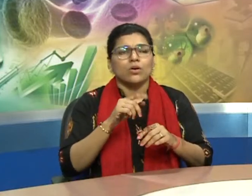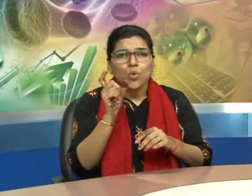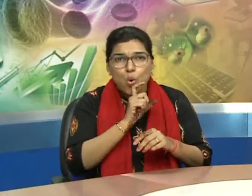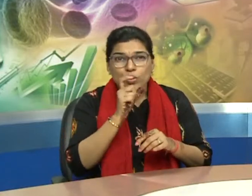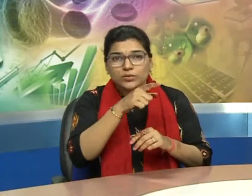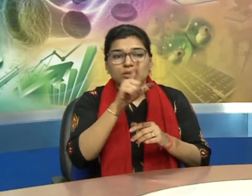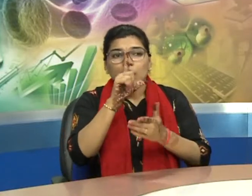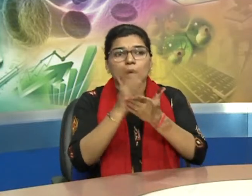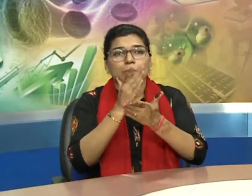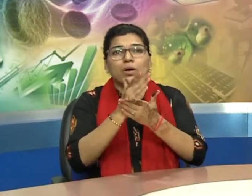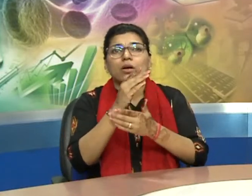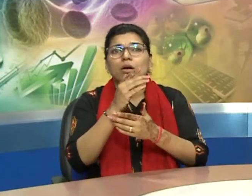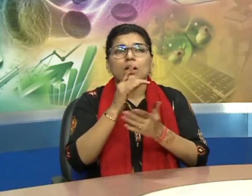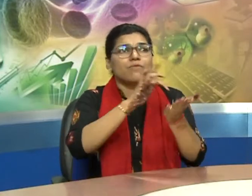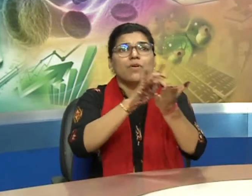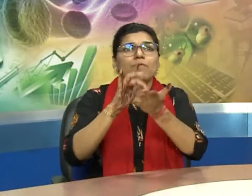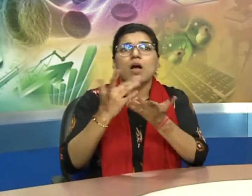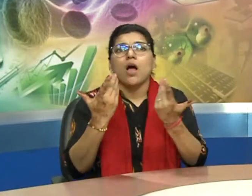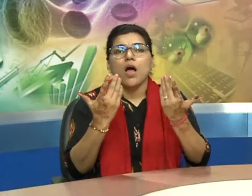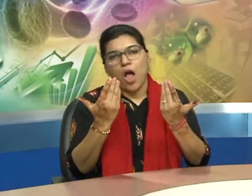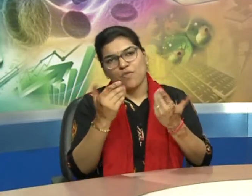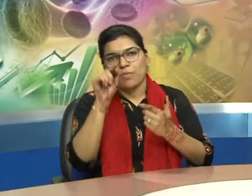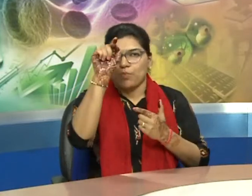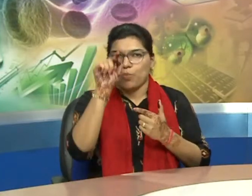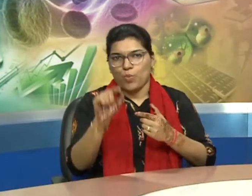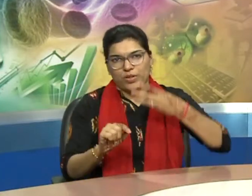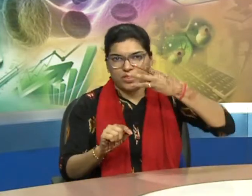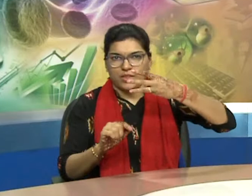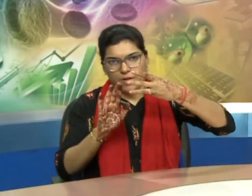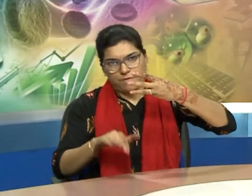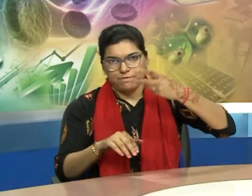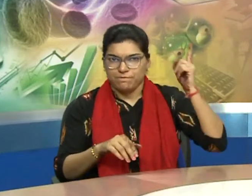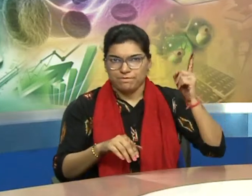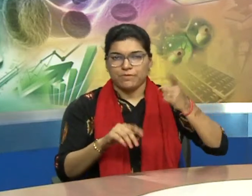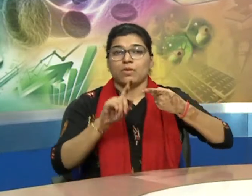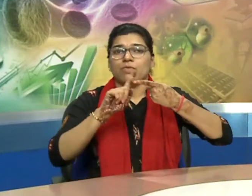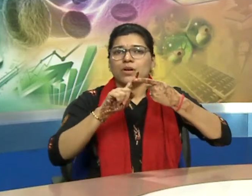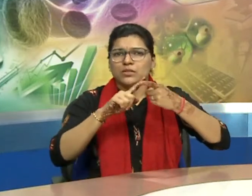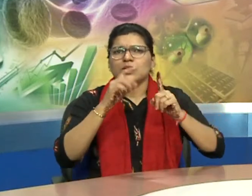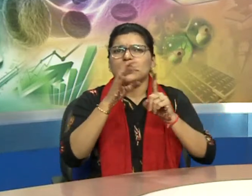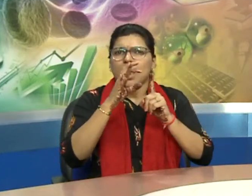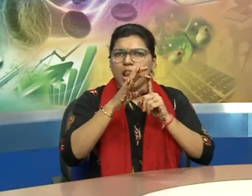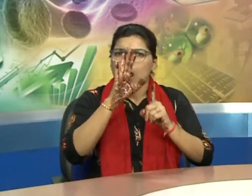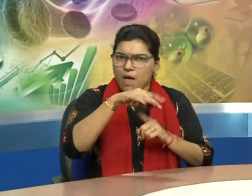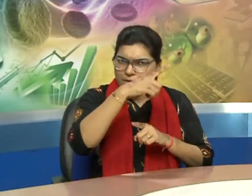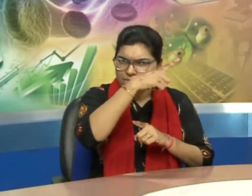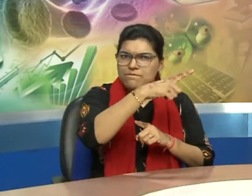Now there are some examples of college libraries. These are all the names which you can